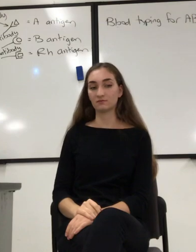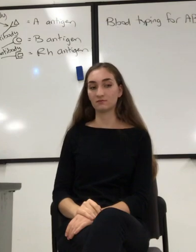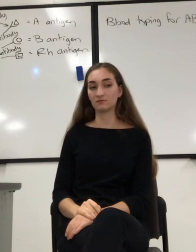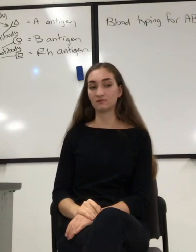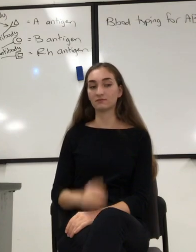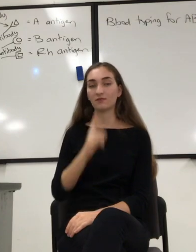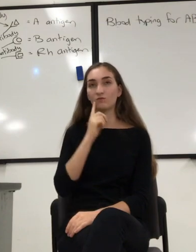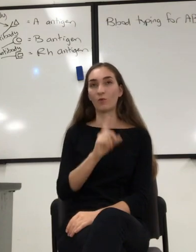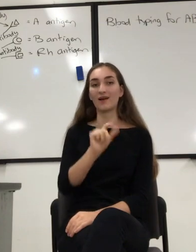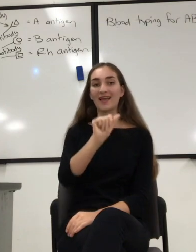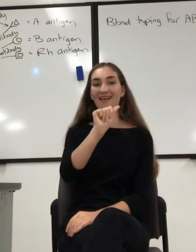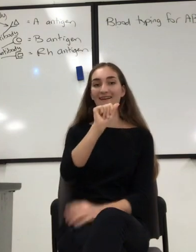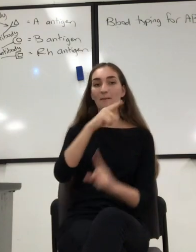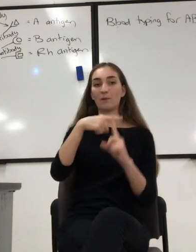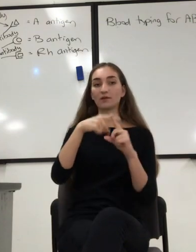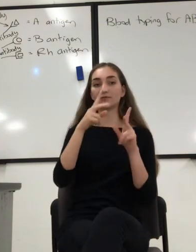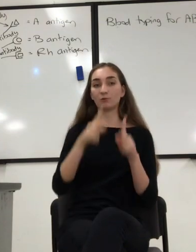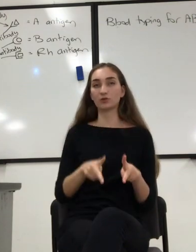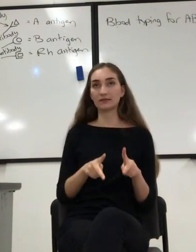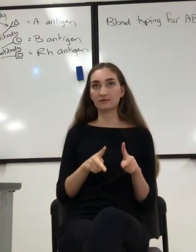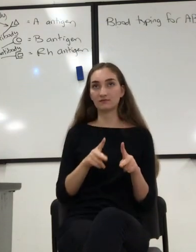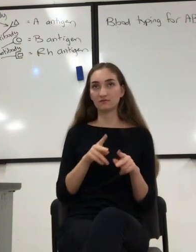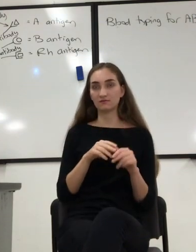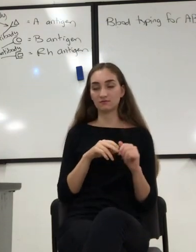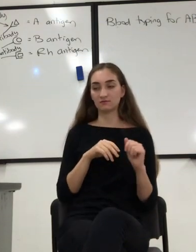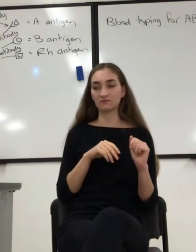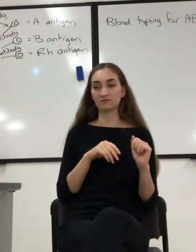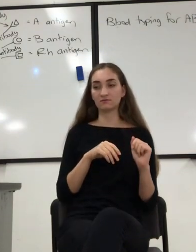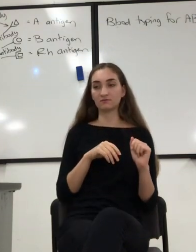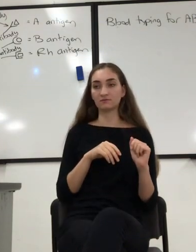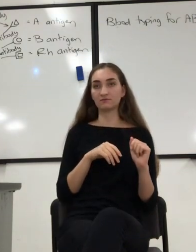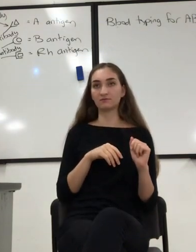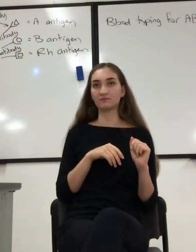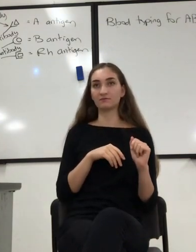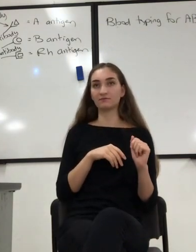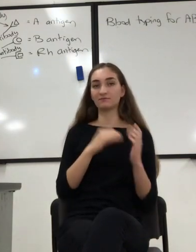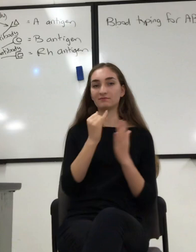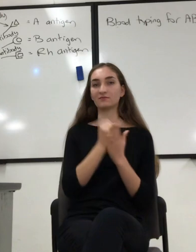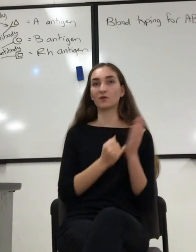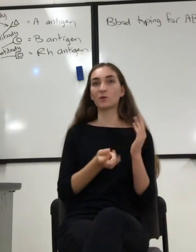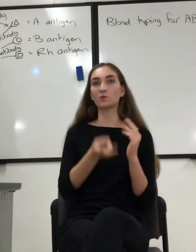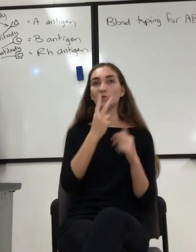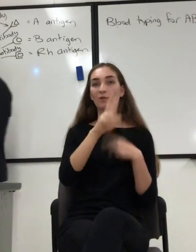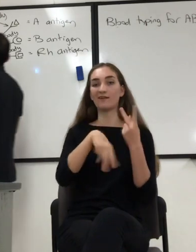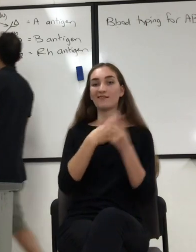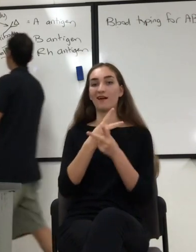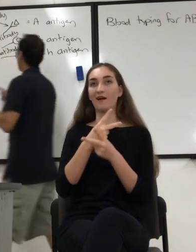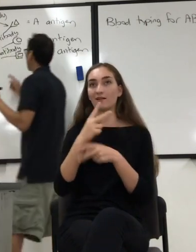So for A positive person, I'm drawing two types of antigens, the A